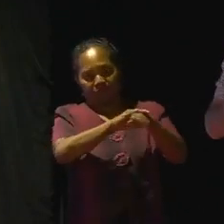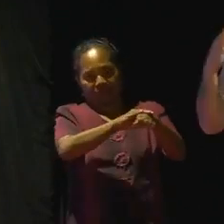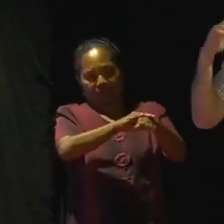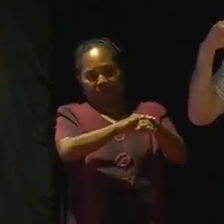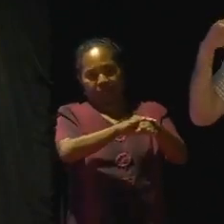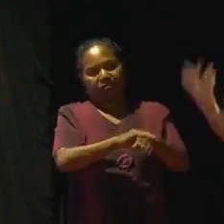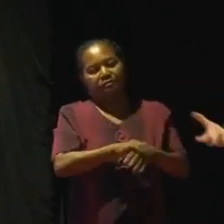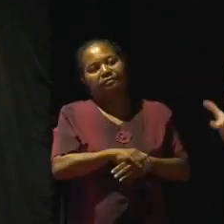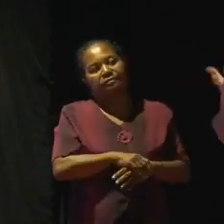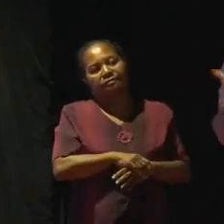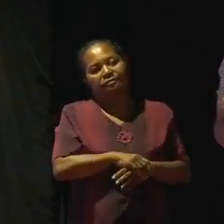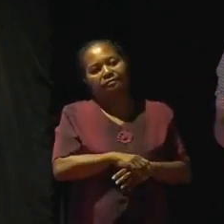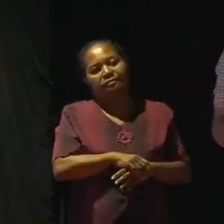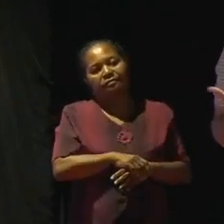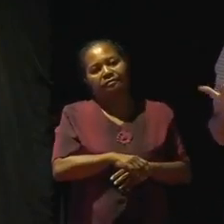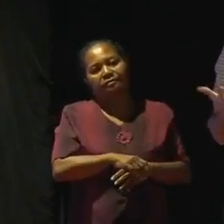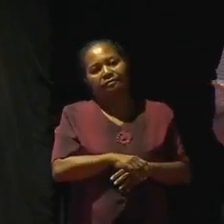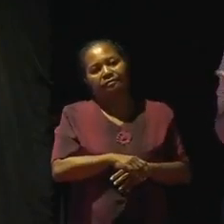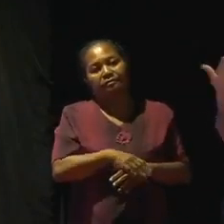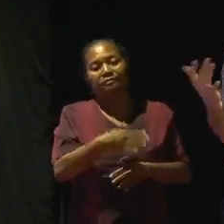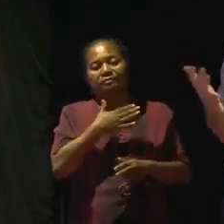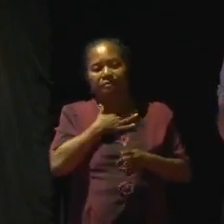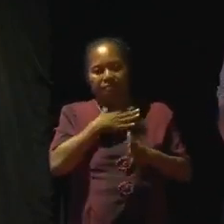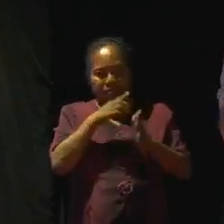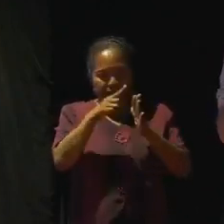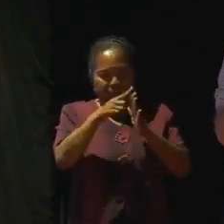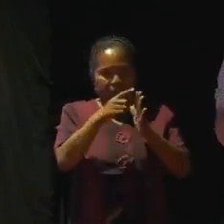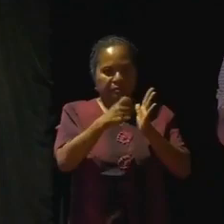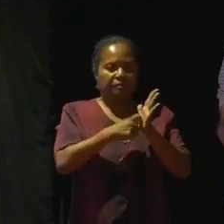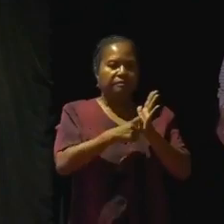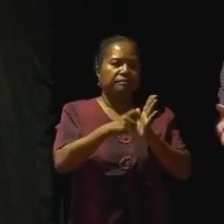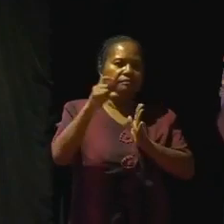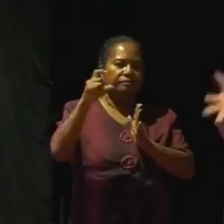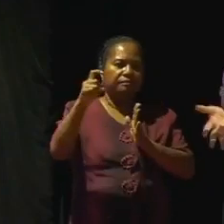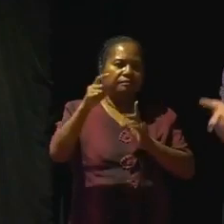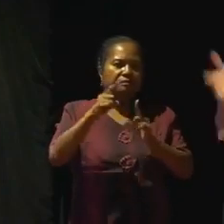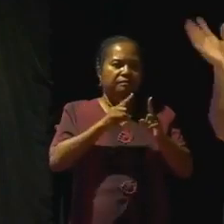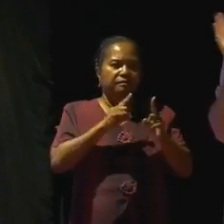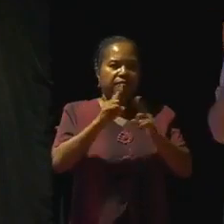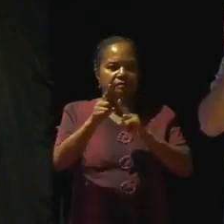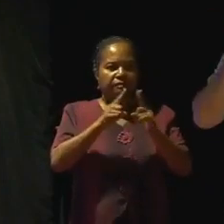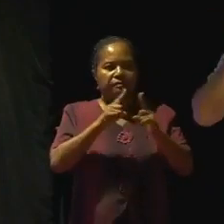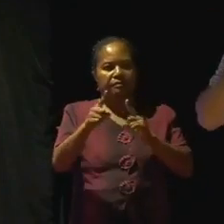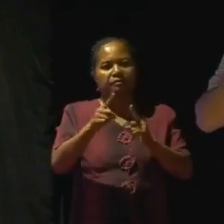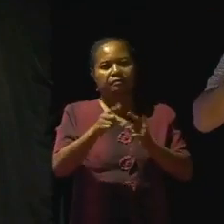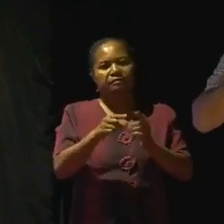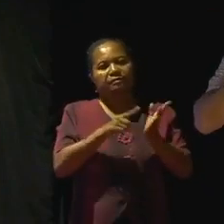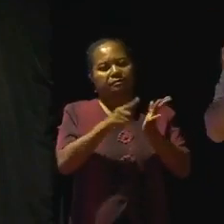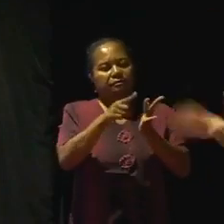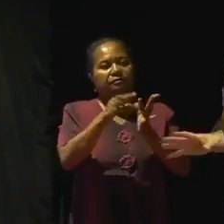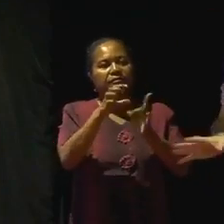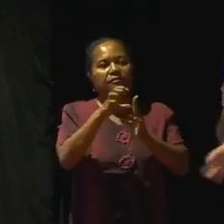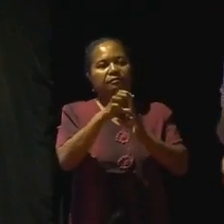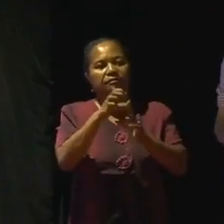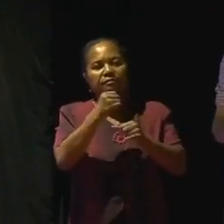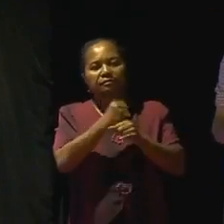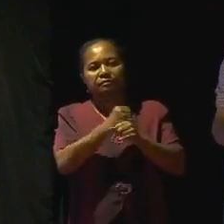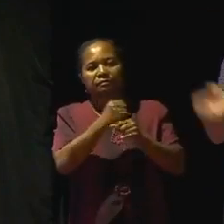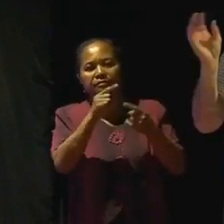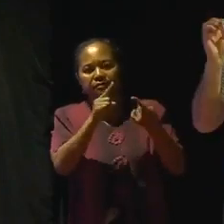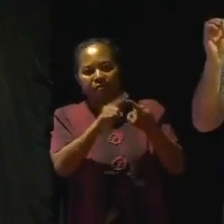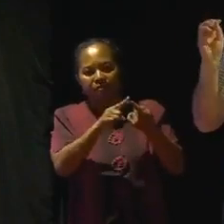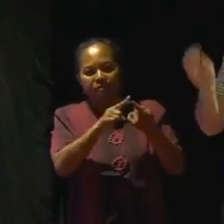covered today, and the entire MyIRC system, from finding information all the way through making payments, lodgements, modifying your